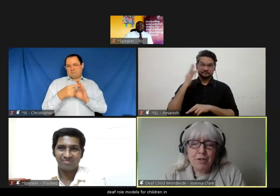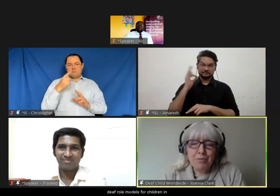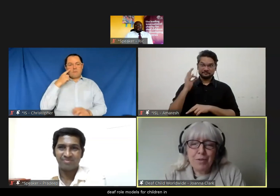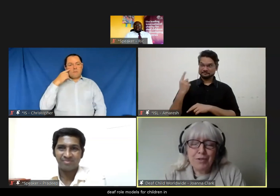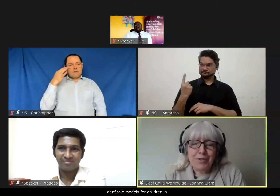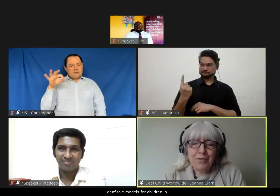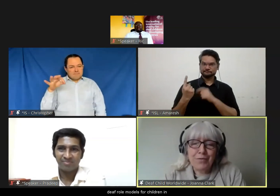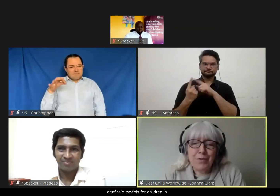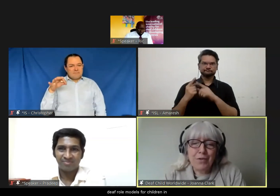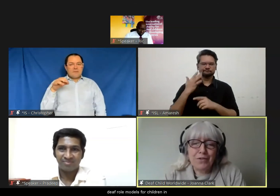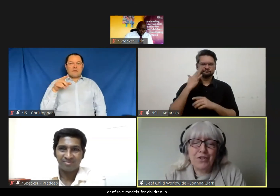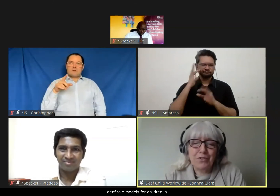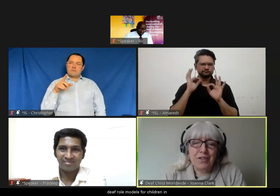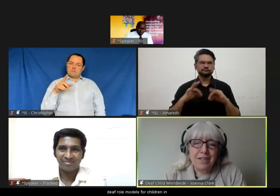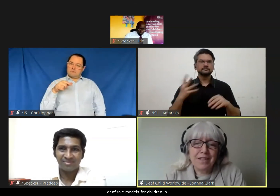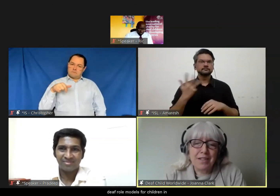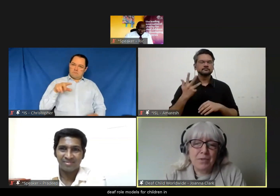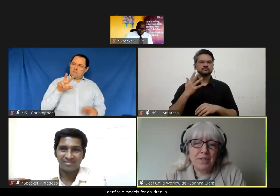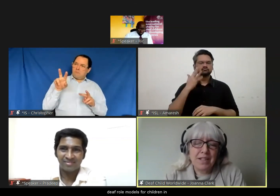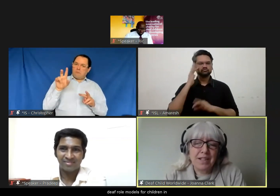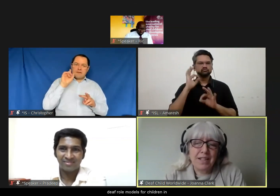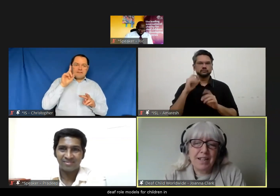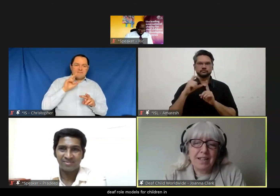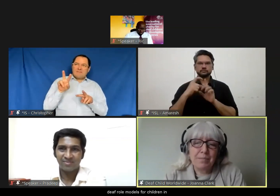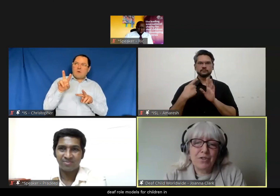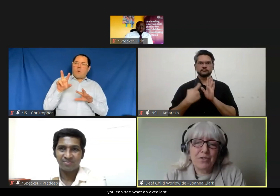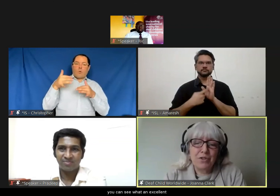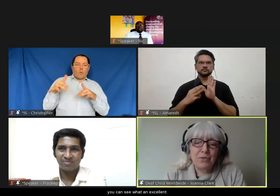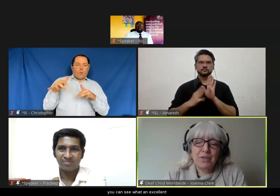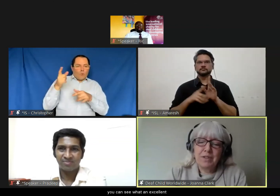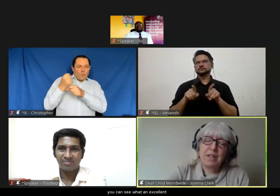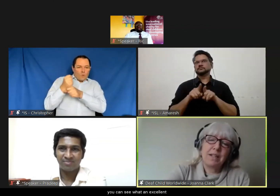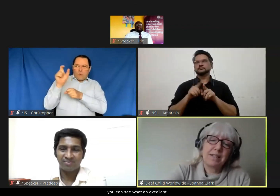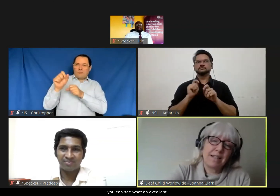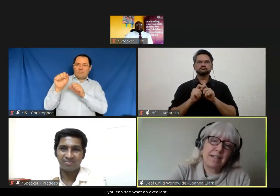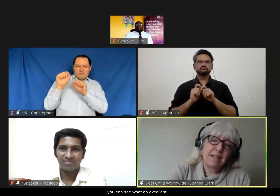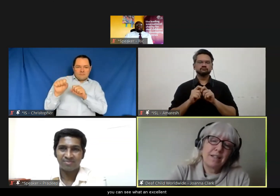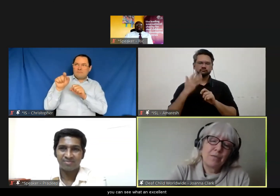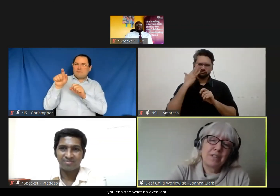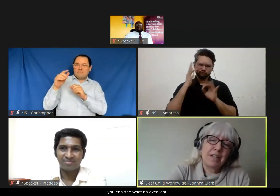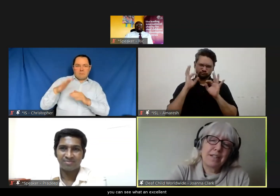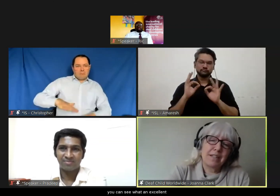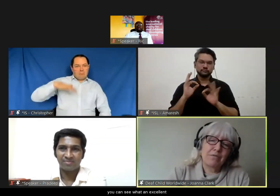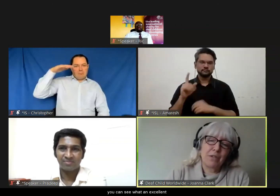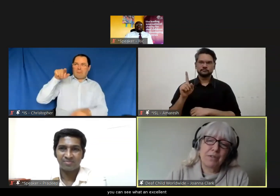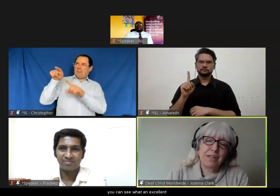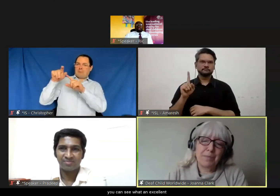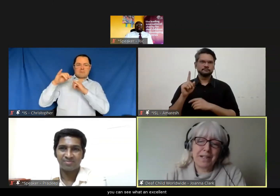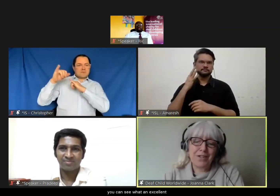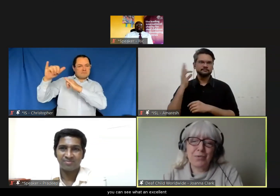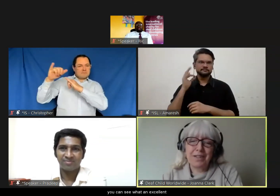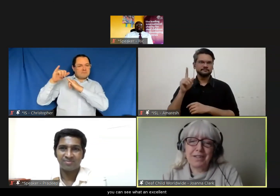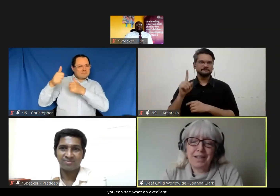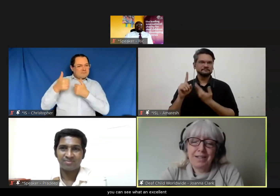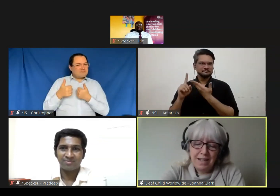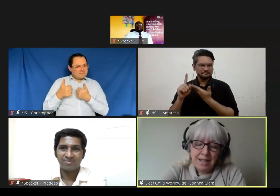deaf role models for children in his community. And I'm sure you can see what an excellent role he